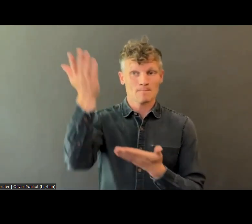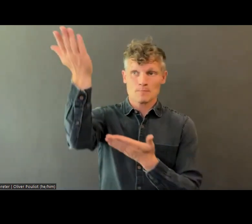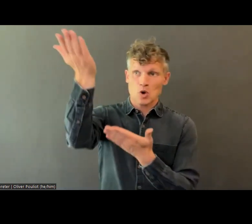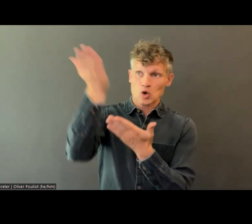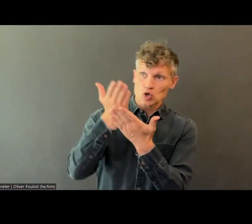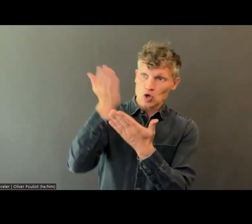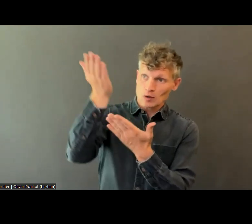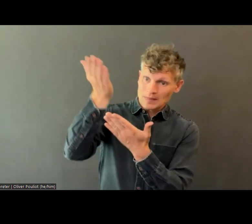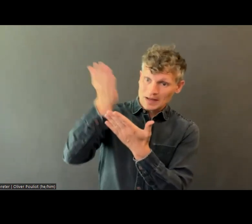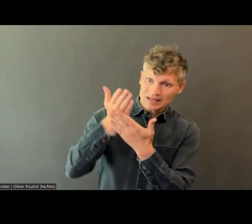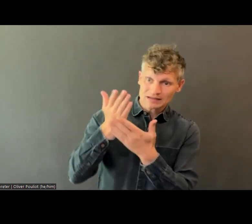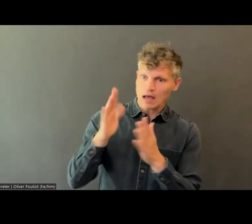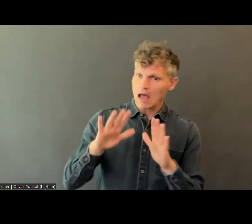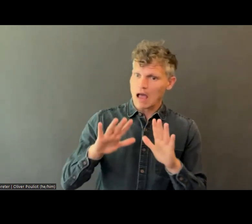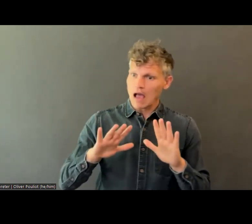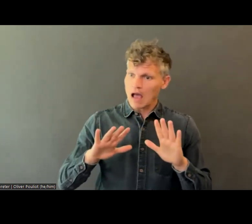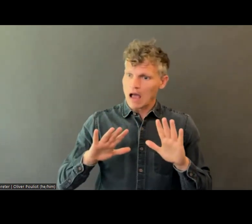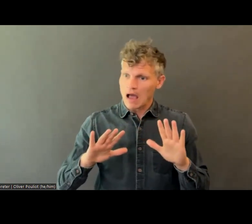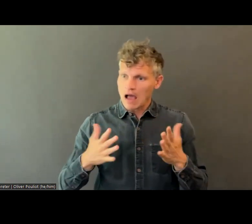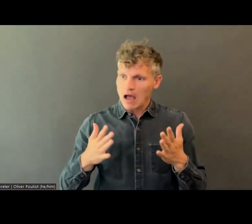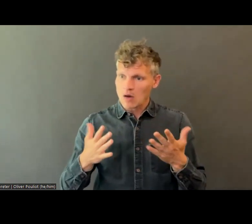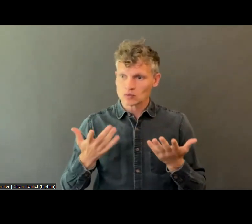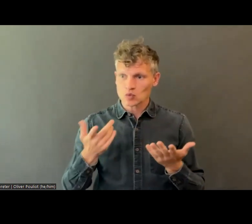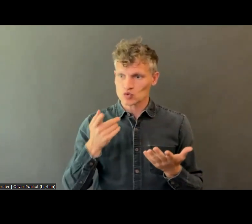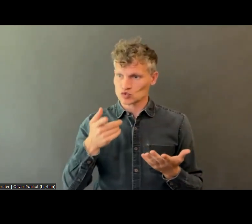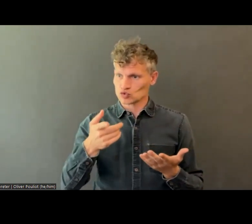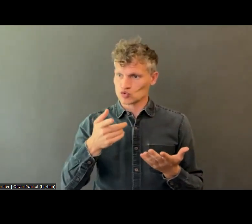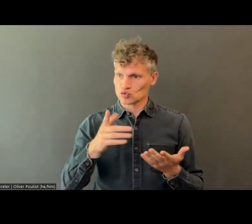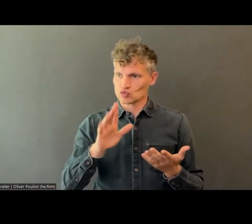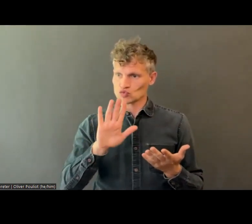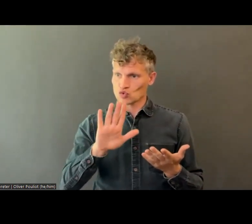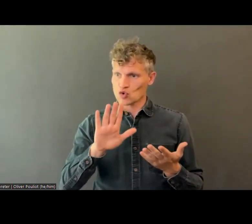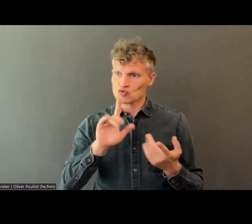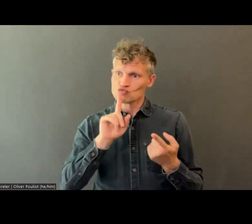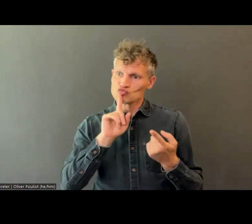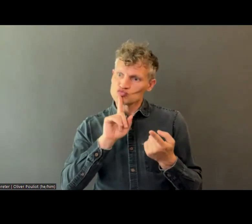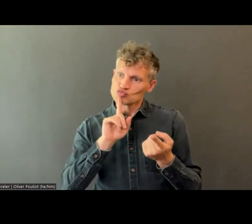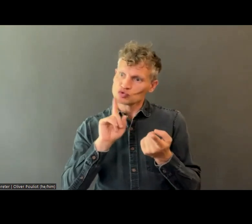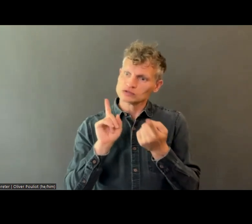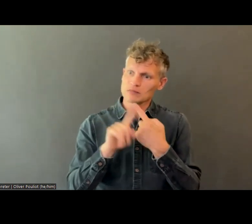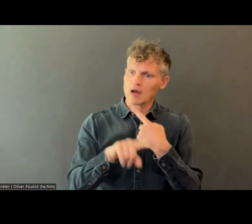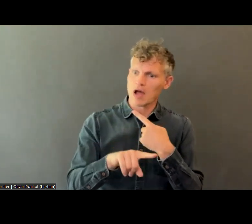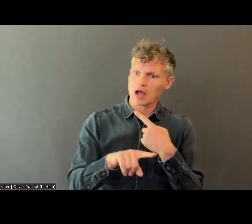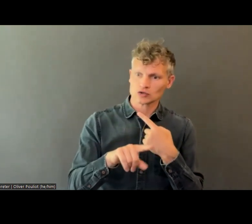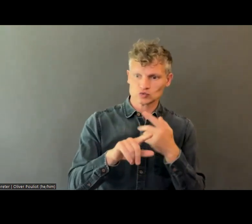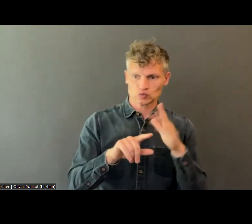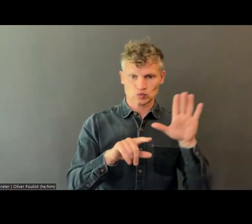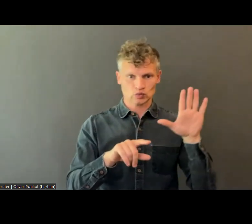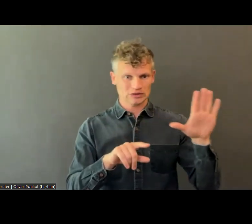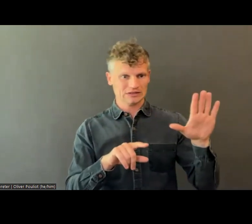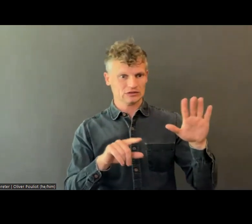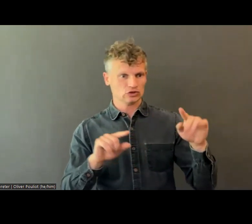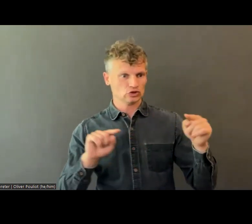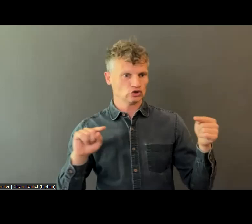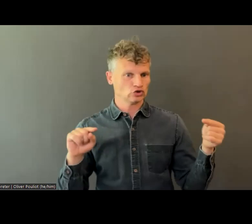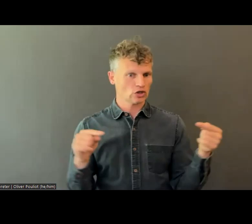for the last 12 years. And the reason why we get out of bed is to help patients with medicines and